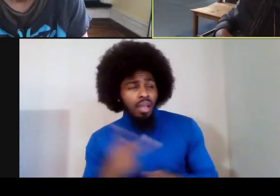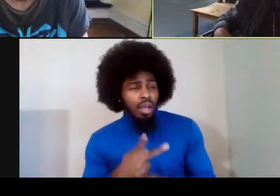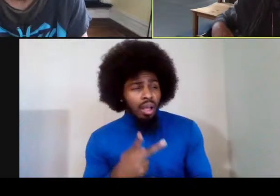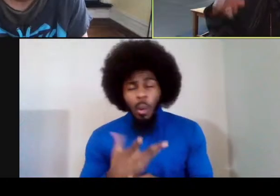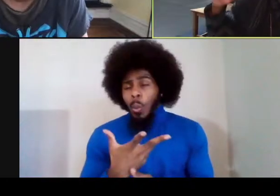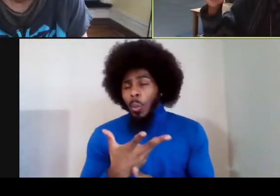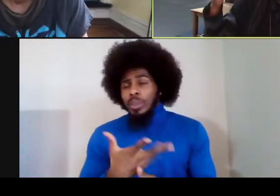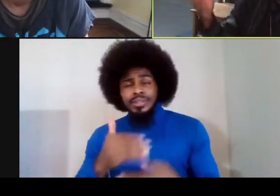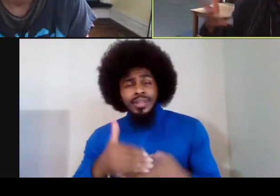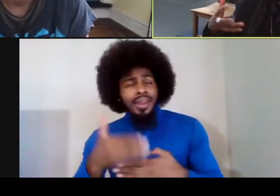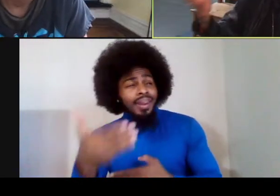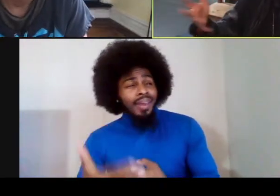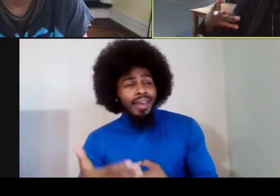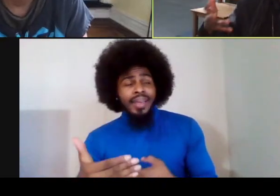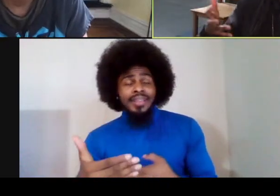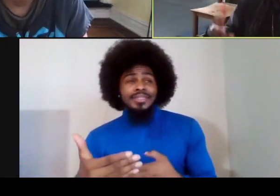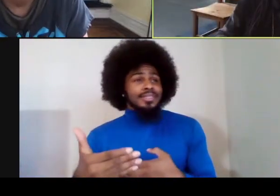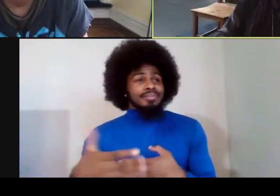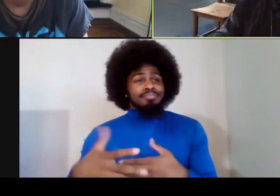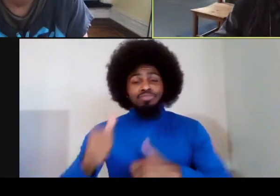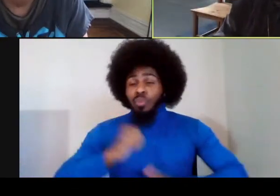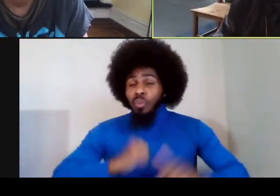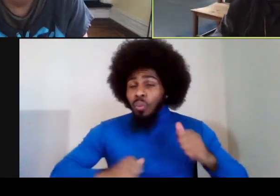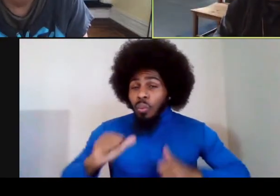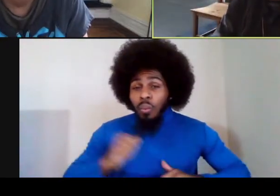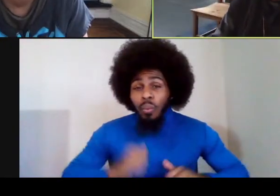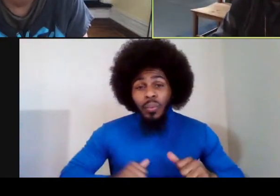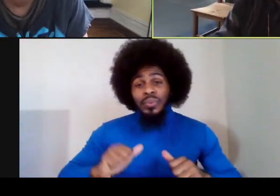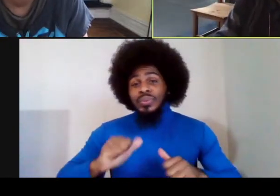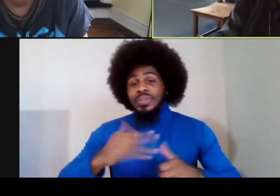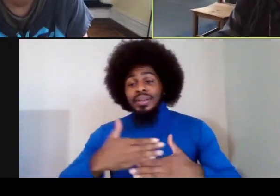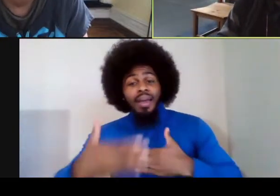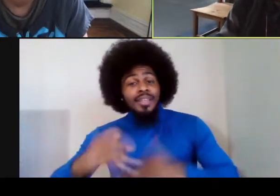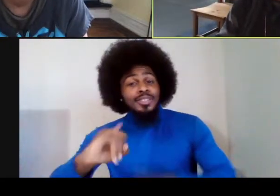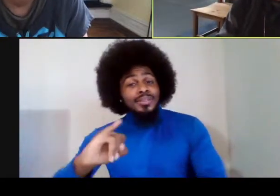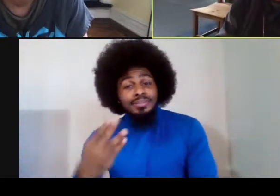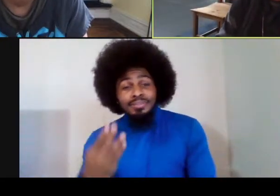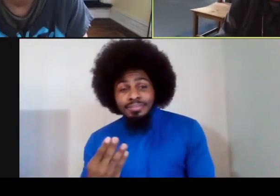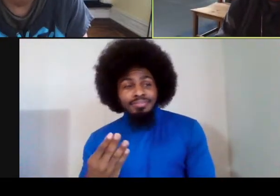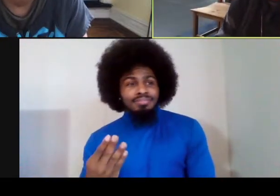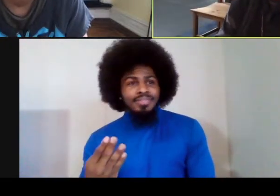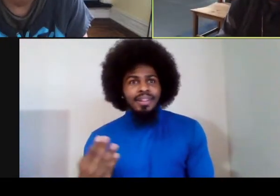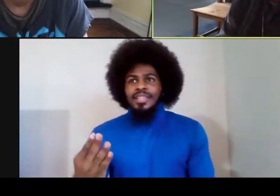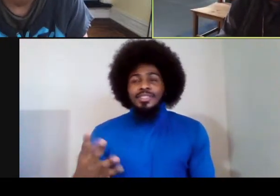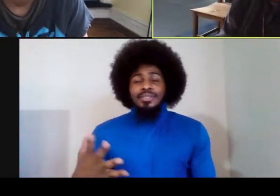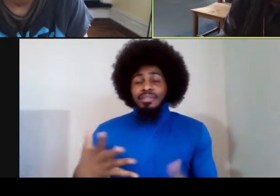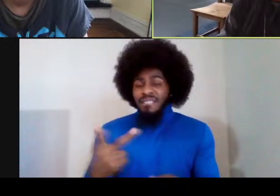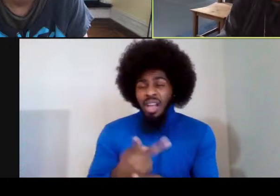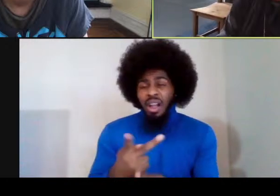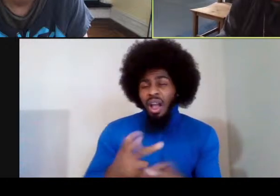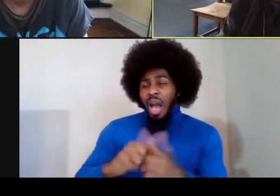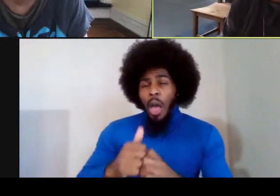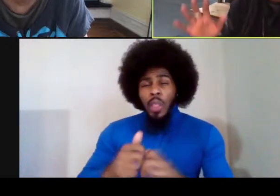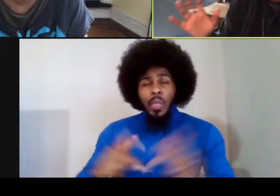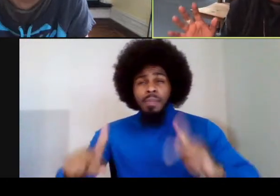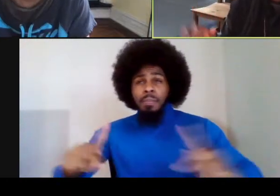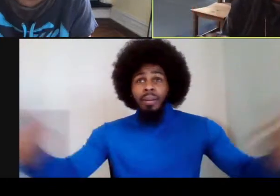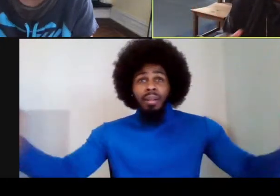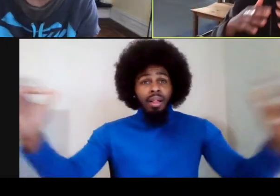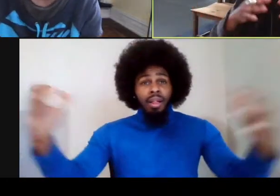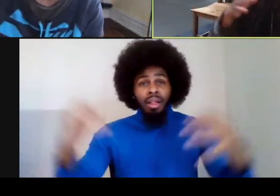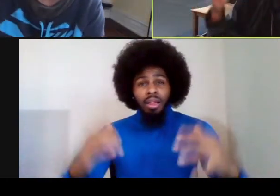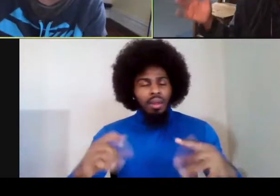like now that, you know, let's get people in the room. I'm like, it is still a panorama. It's here, it's still